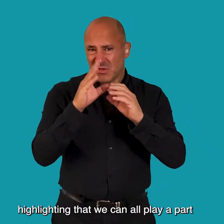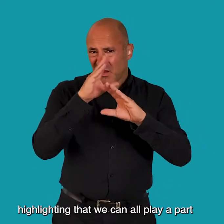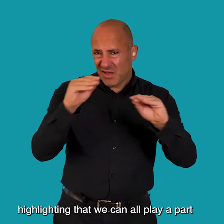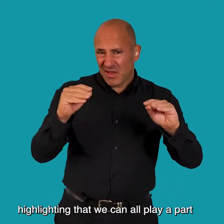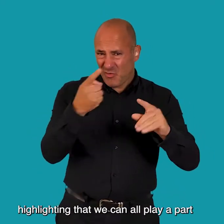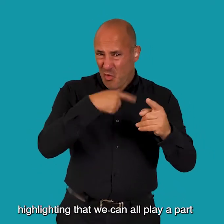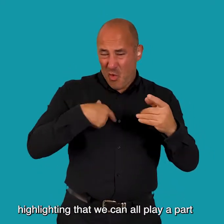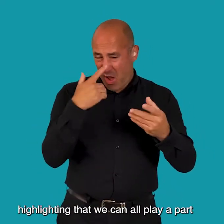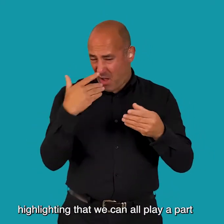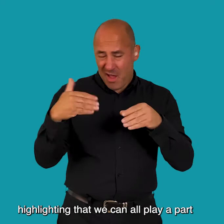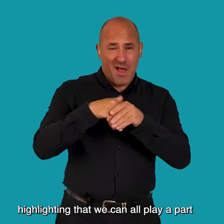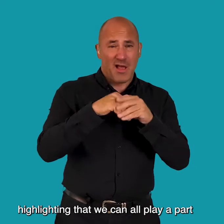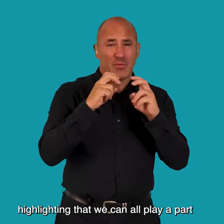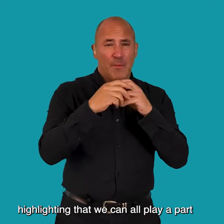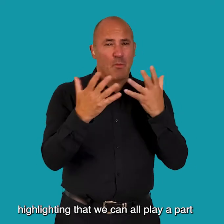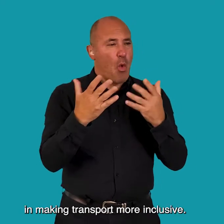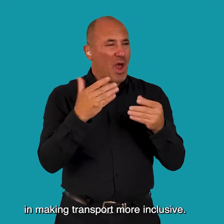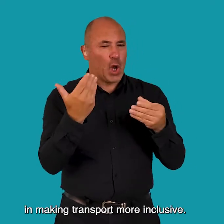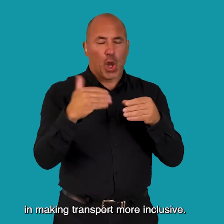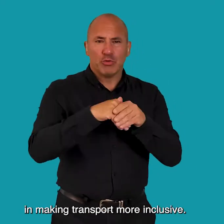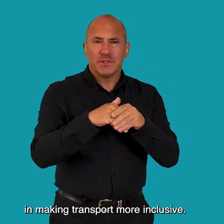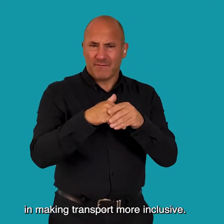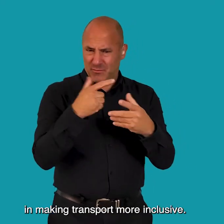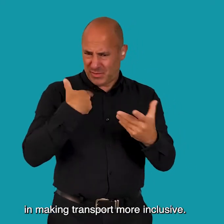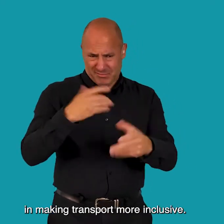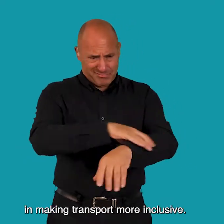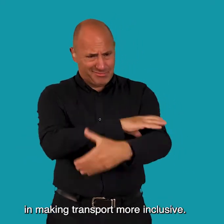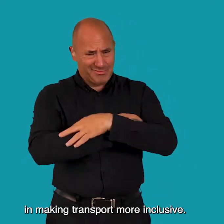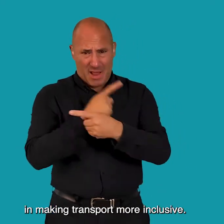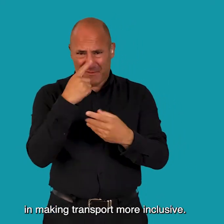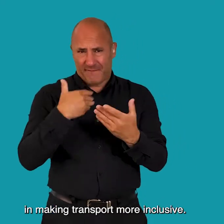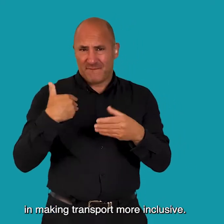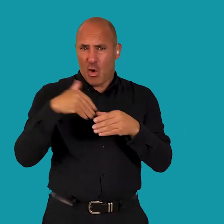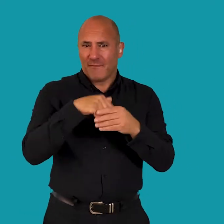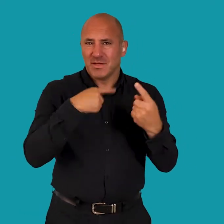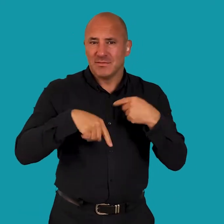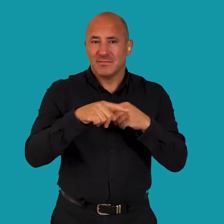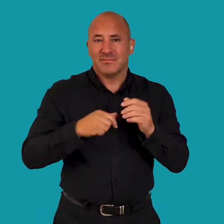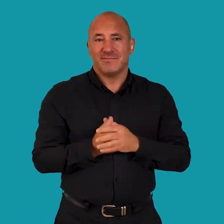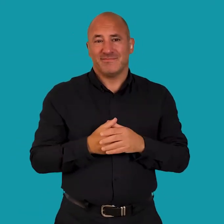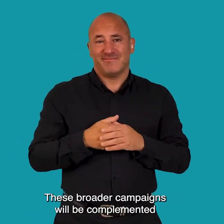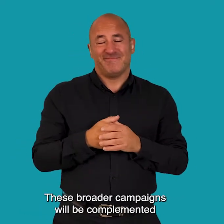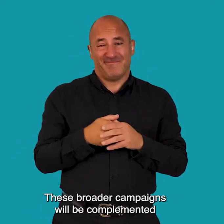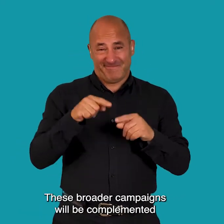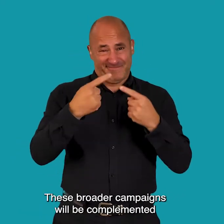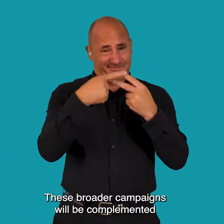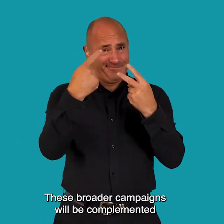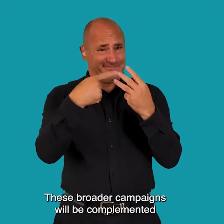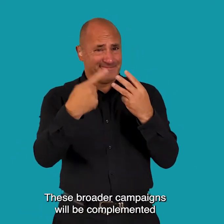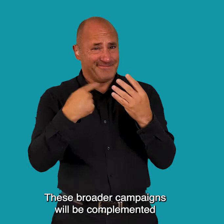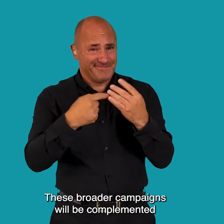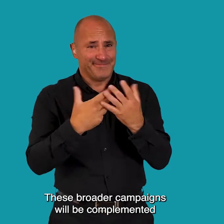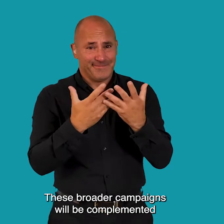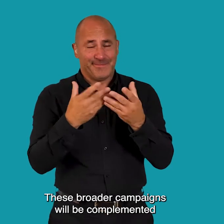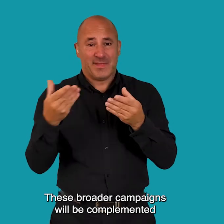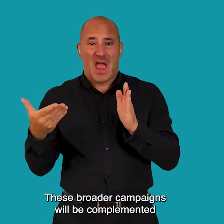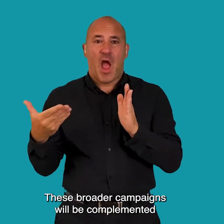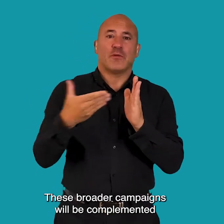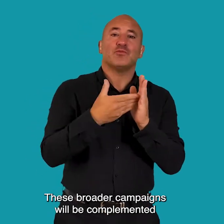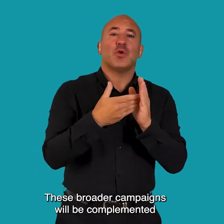highlighting that we can all play a part in making transport more inclusive. These broader campaigns will be complemented by